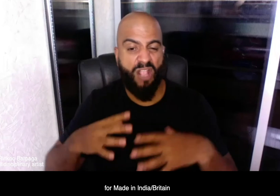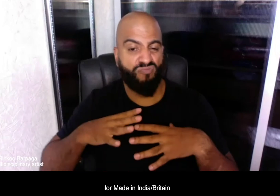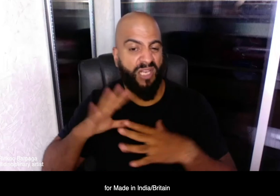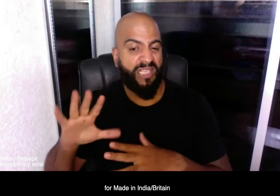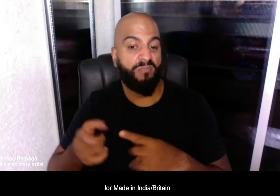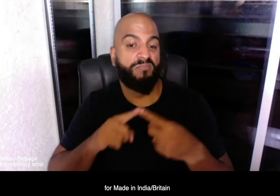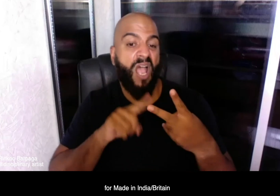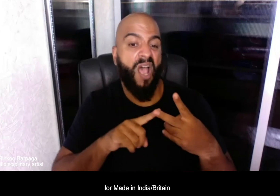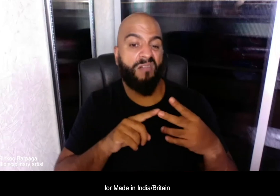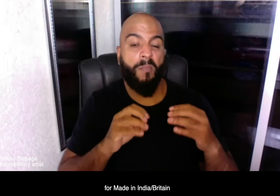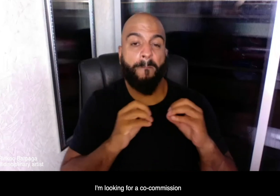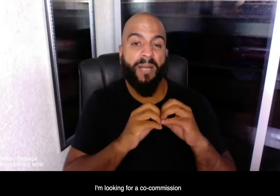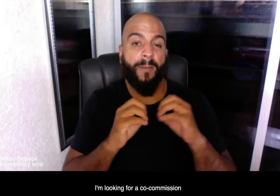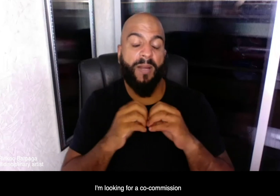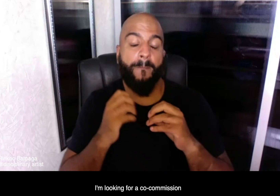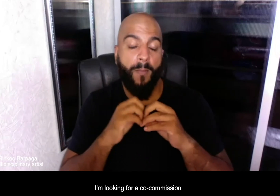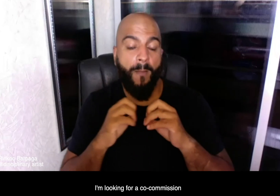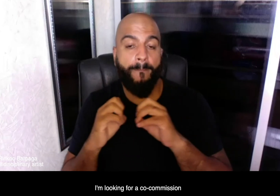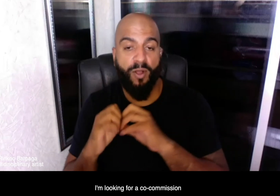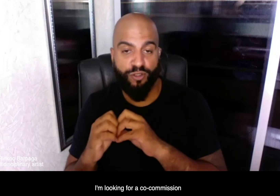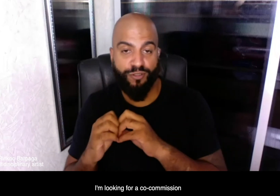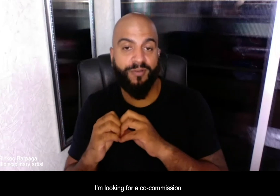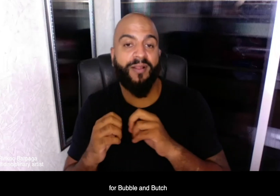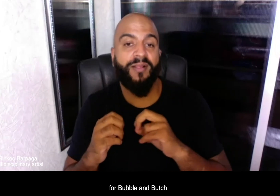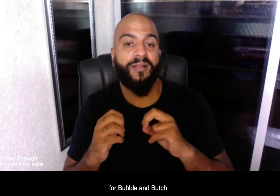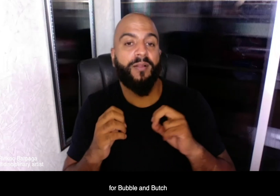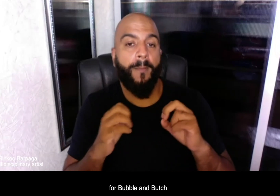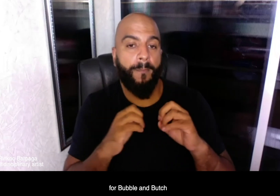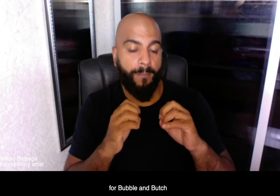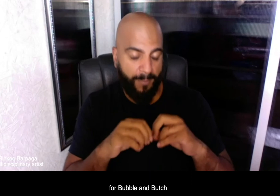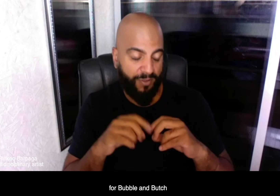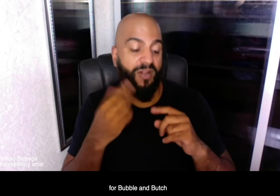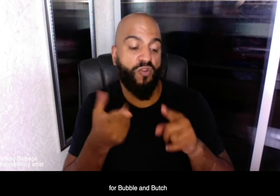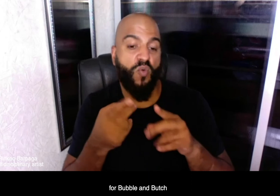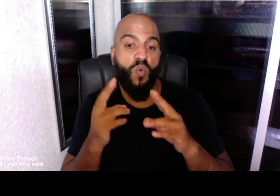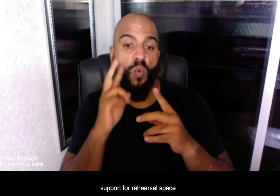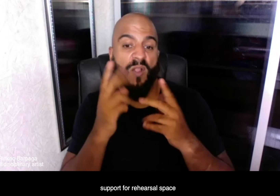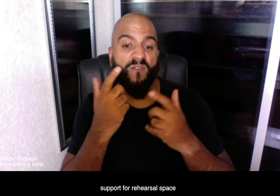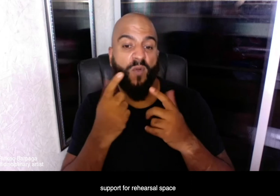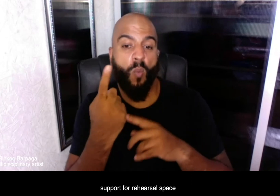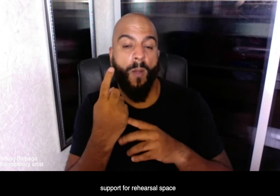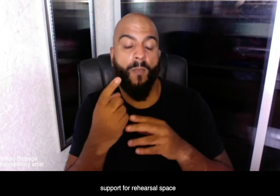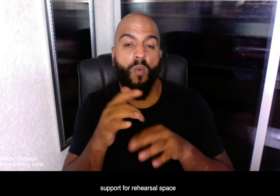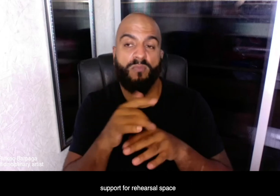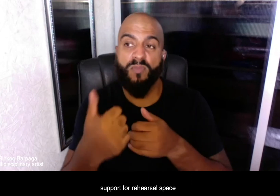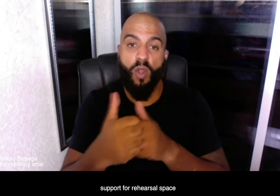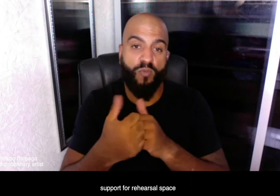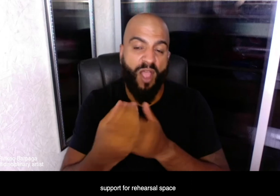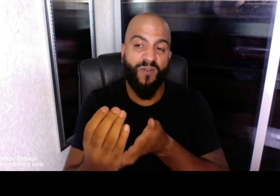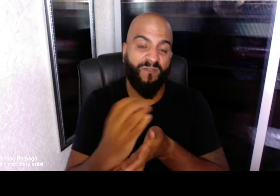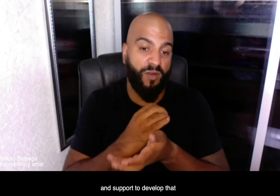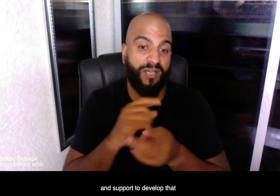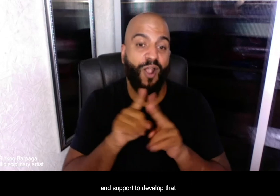India / Britain. I'm looking for a co-commission for Bubble and Butch, support with rehearsal